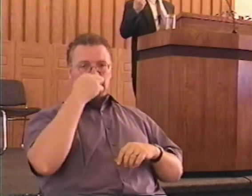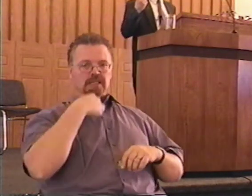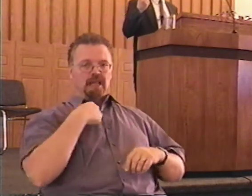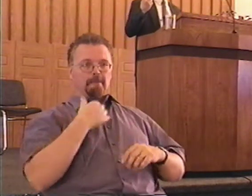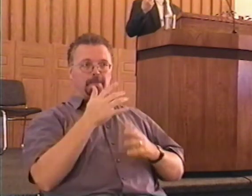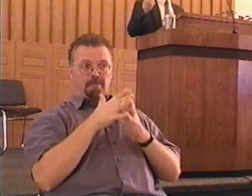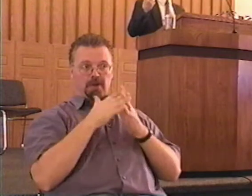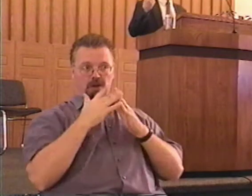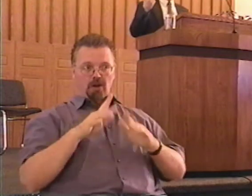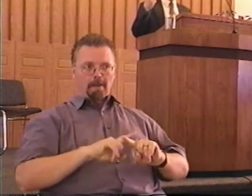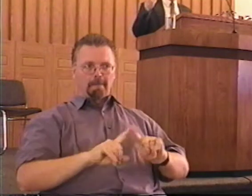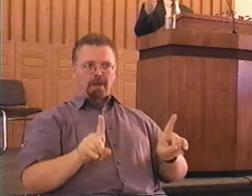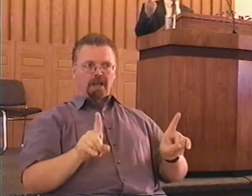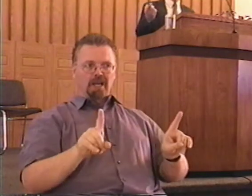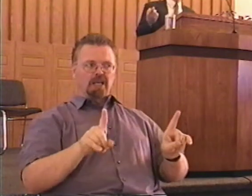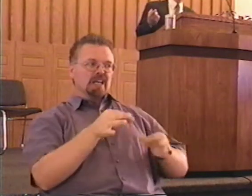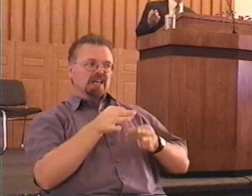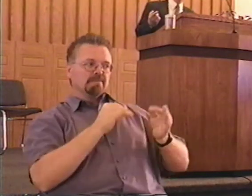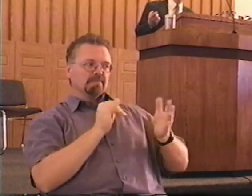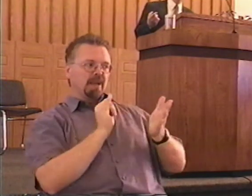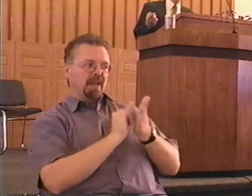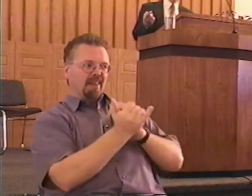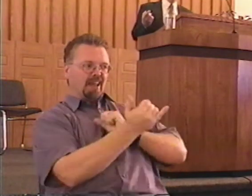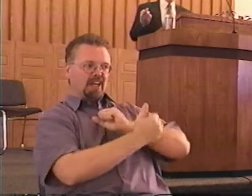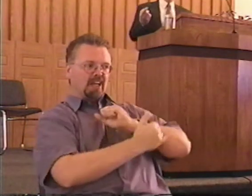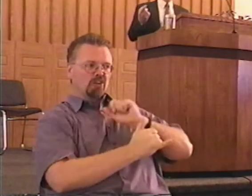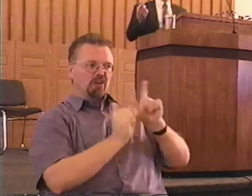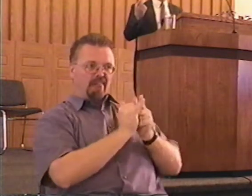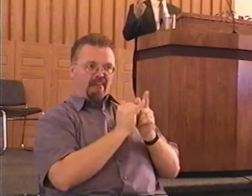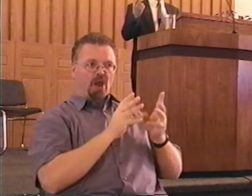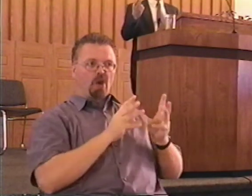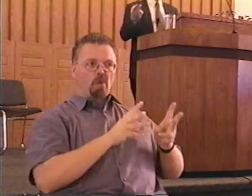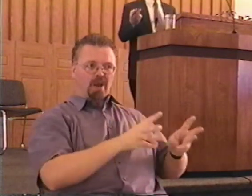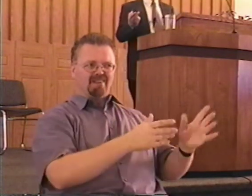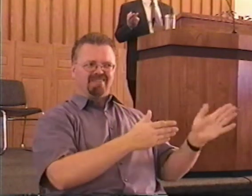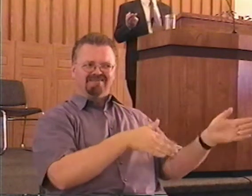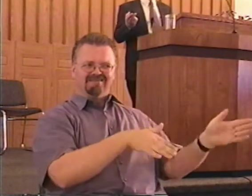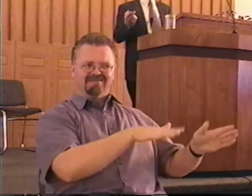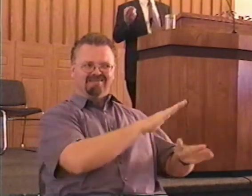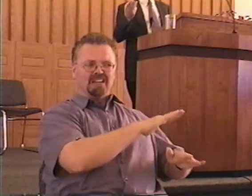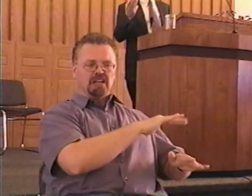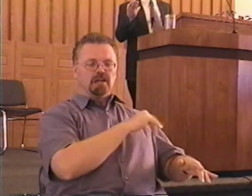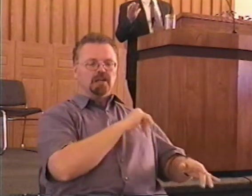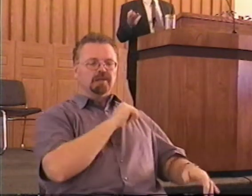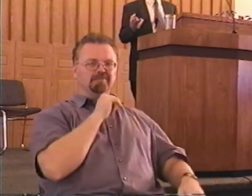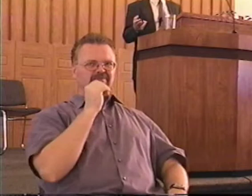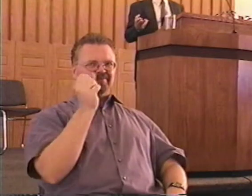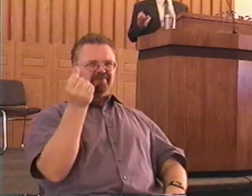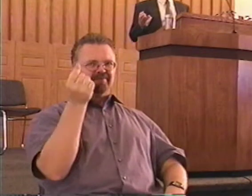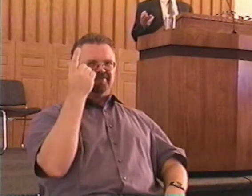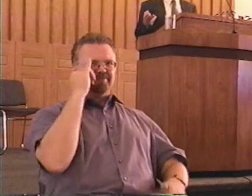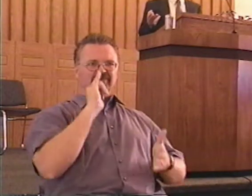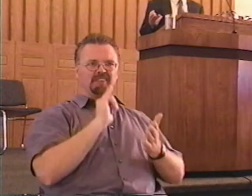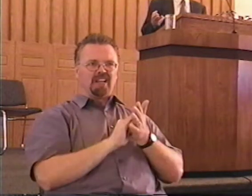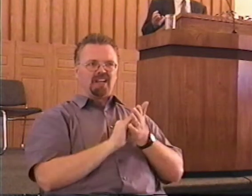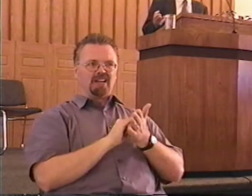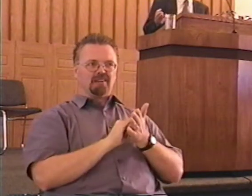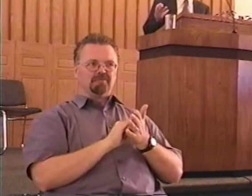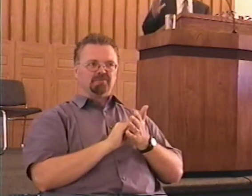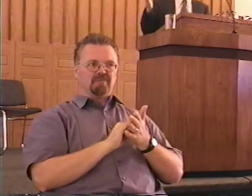describing Wales like this, an interest in religion and theology and